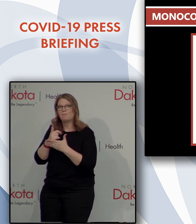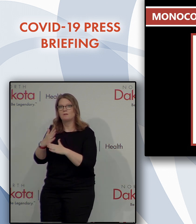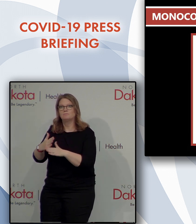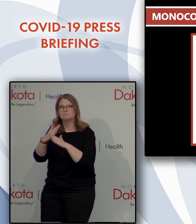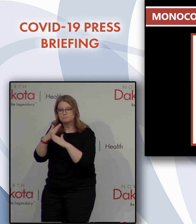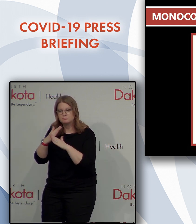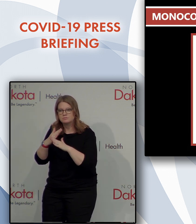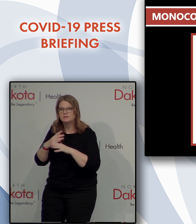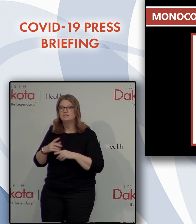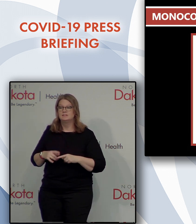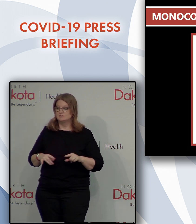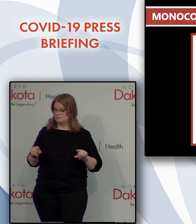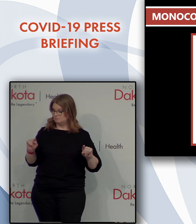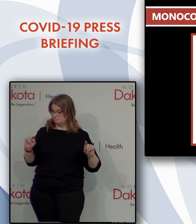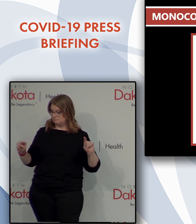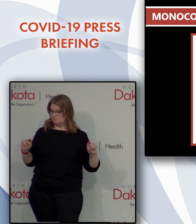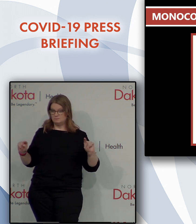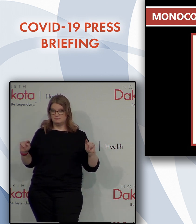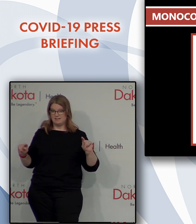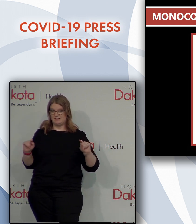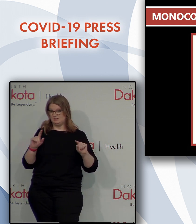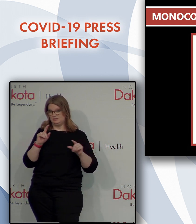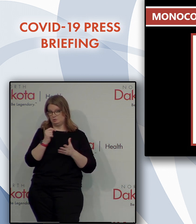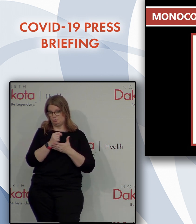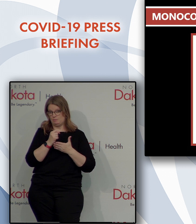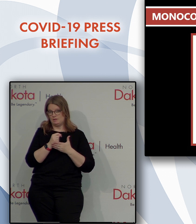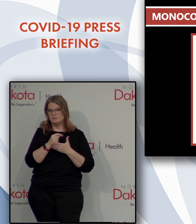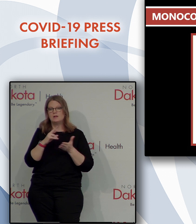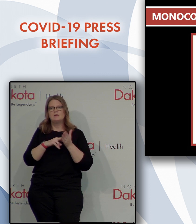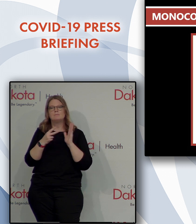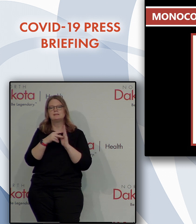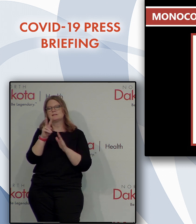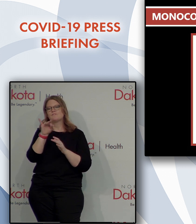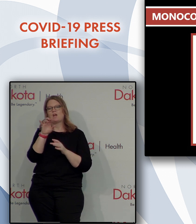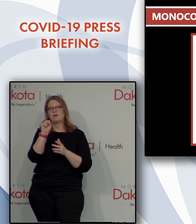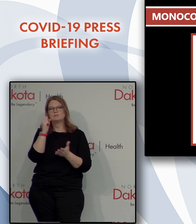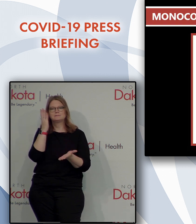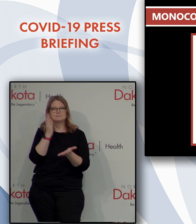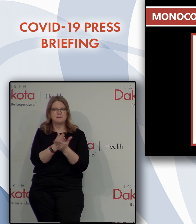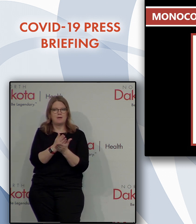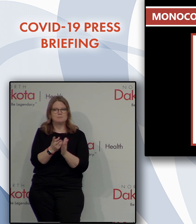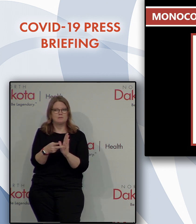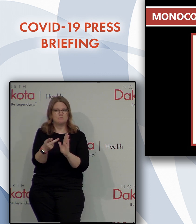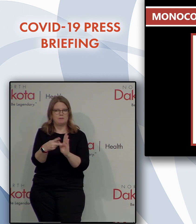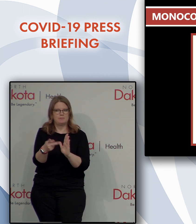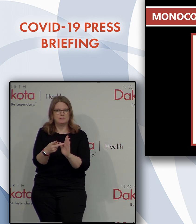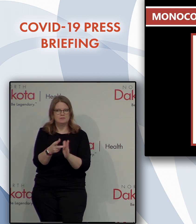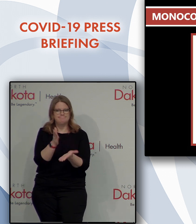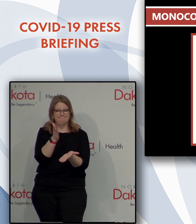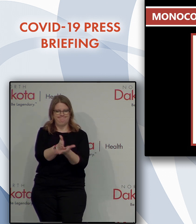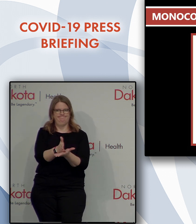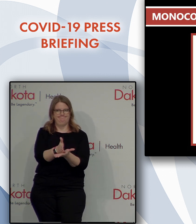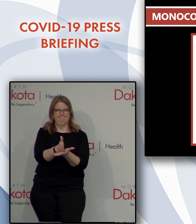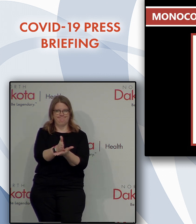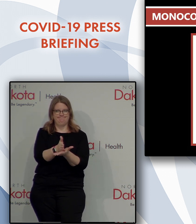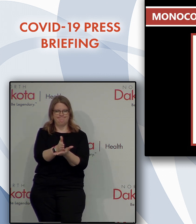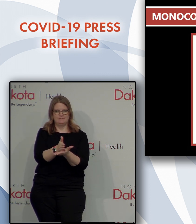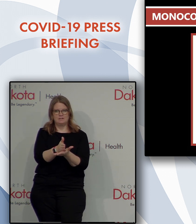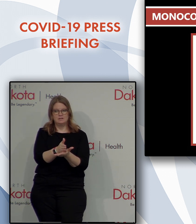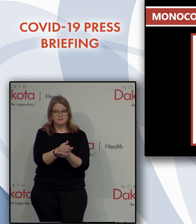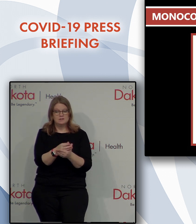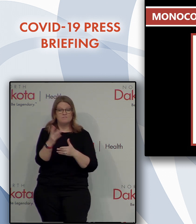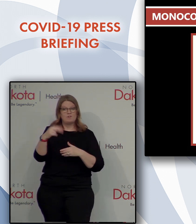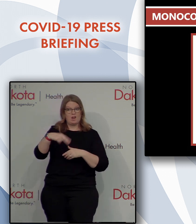Given how each of these treatments works to stop replication of the virus, it makes sense to provide these treatments to